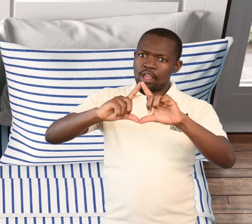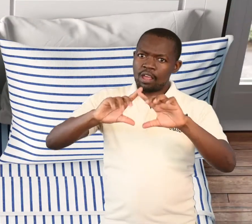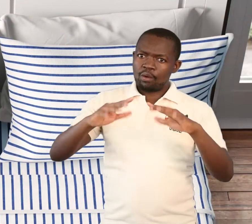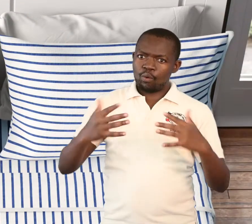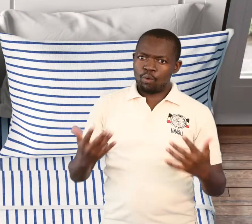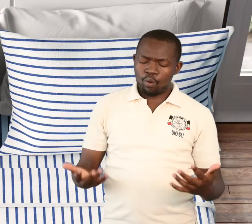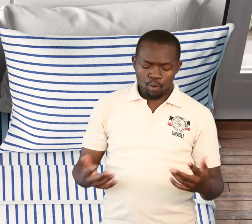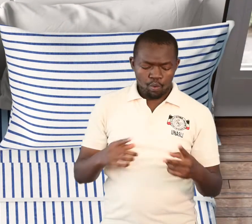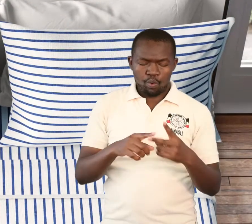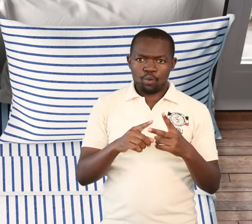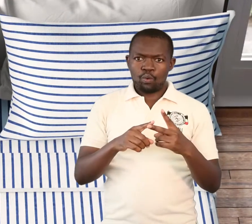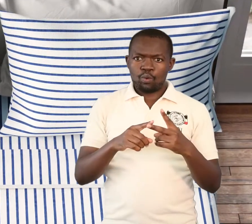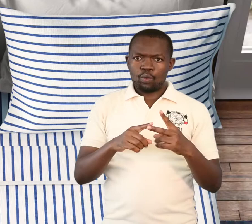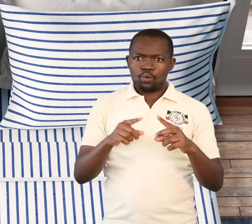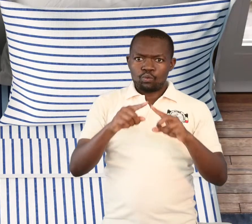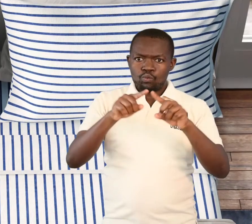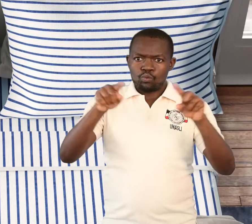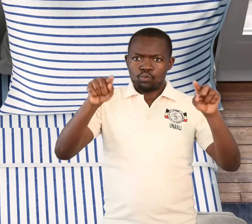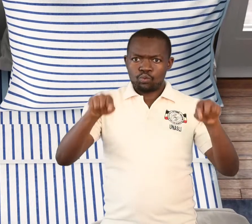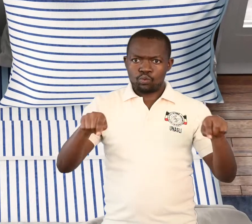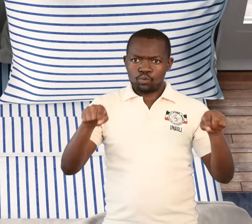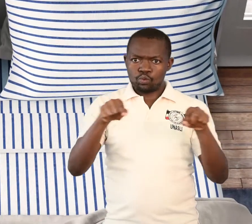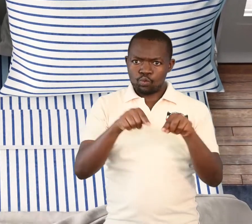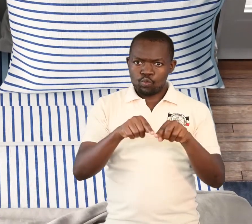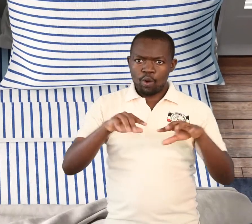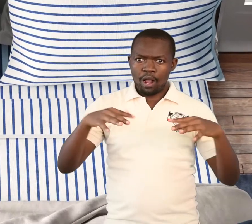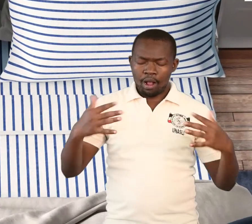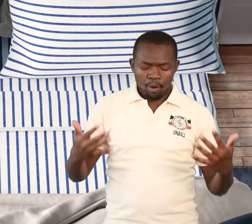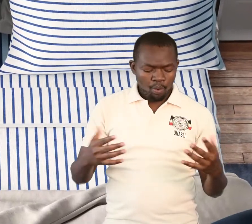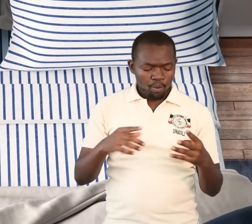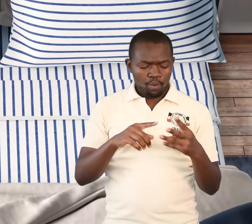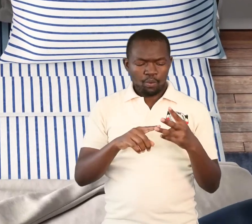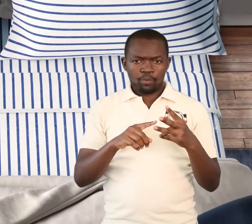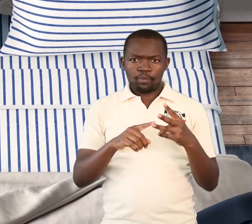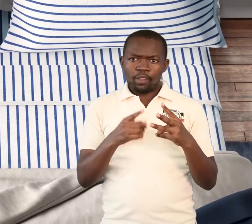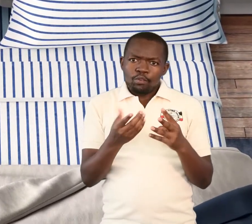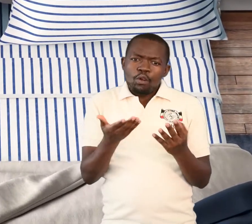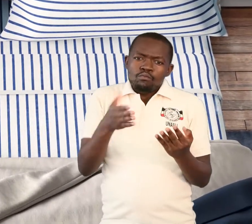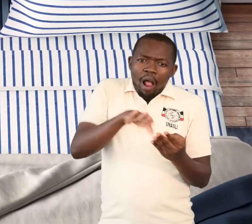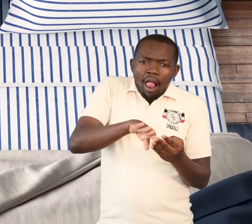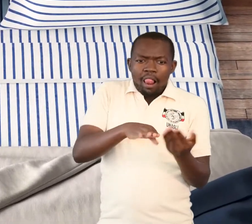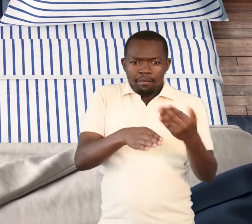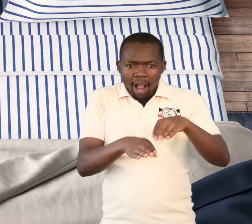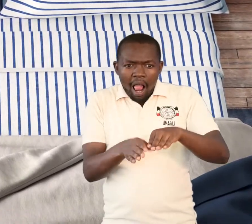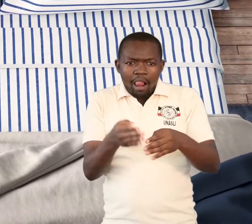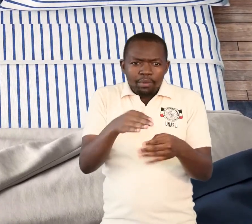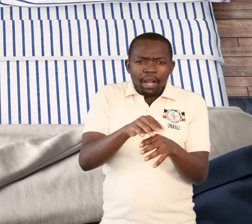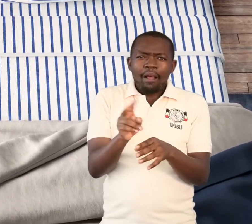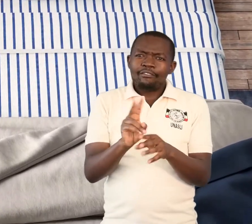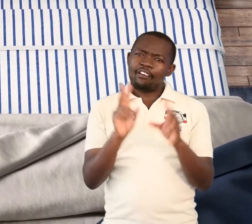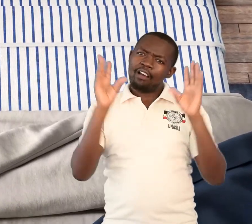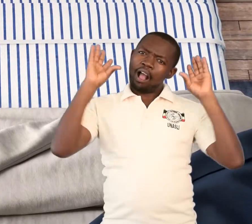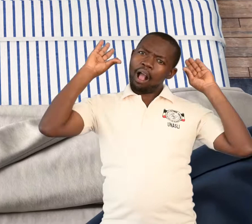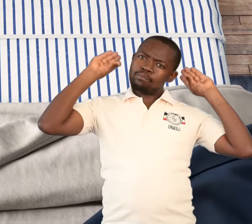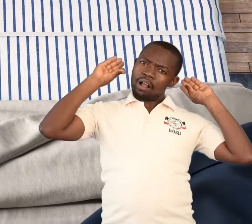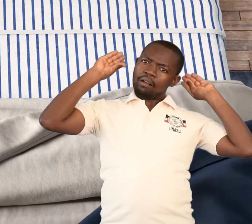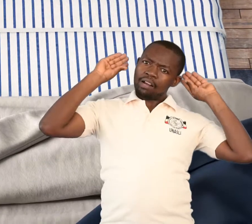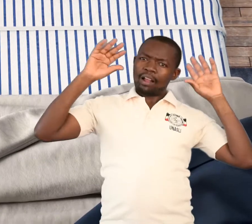make it in a square shape? Are you going to fold it and fold it and fold it and fold it and it appears like a pillow?